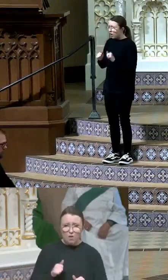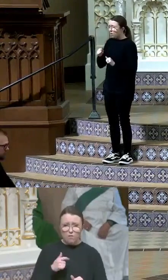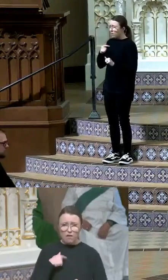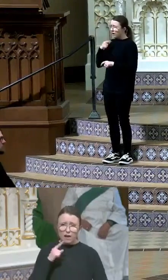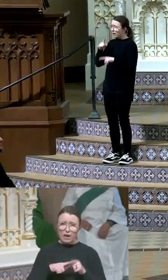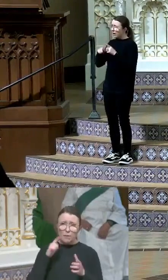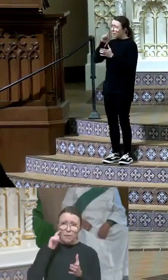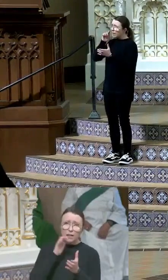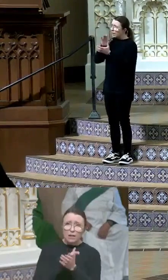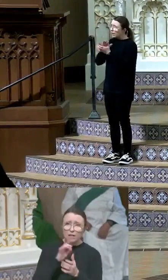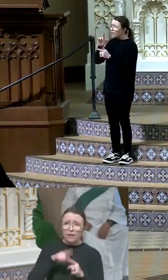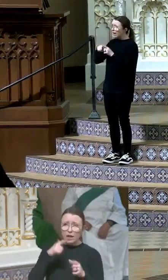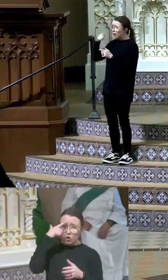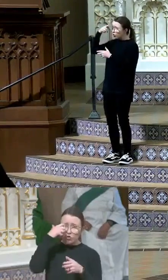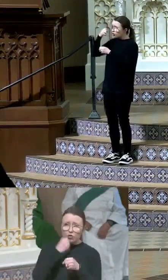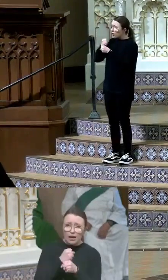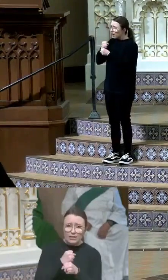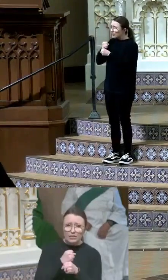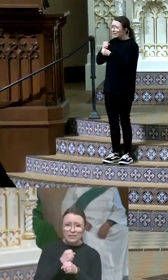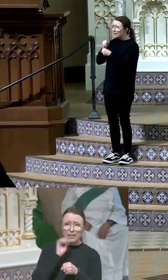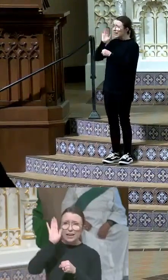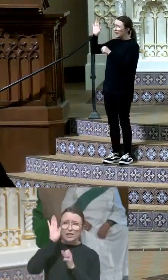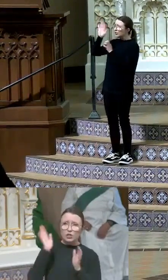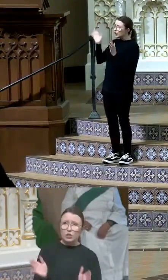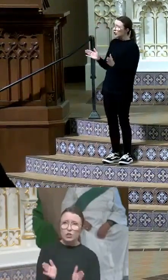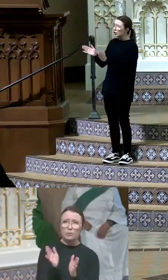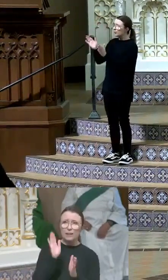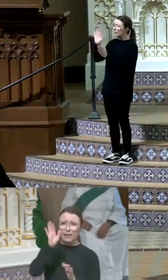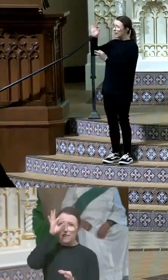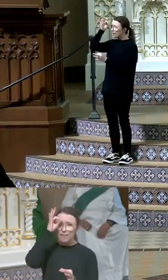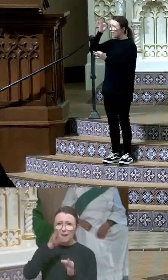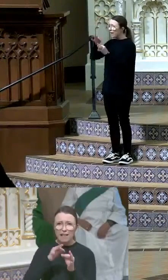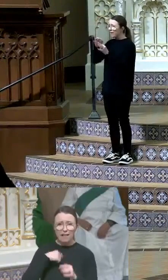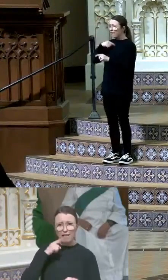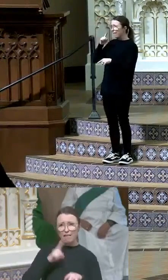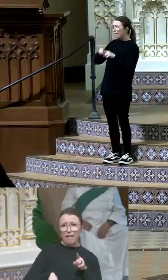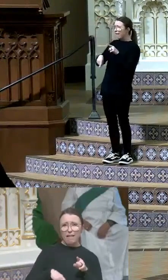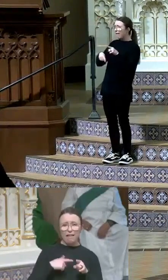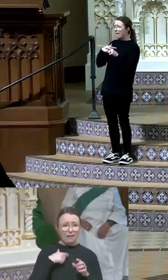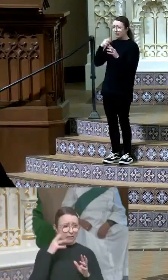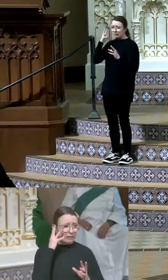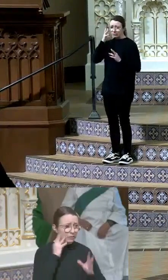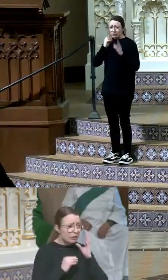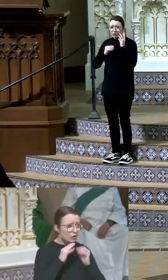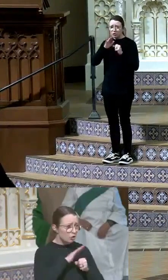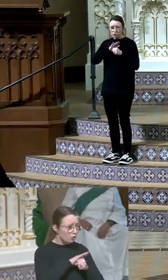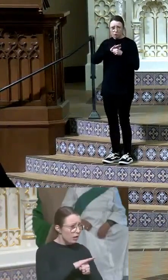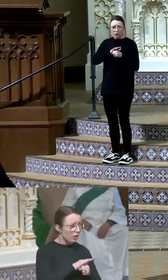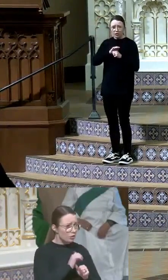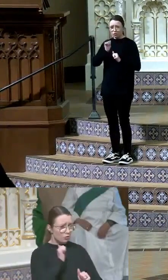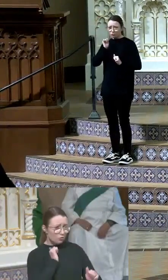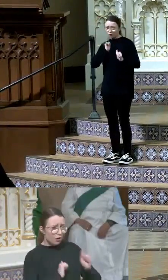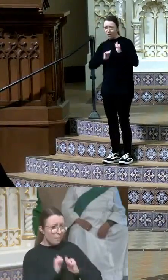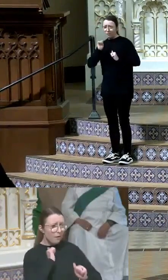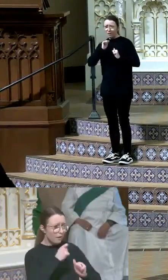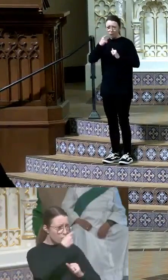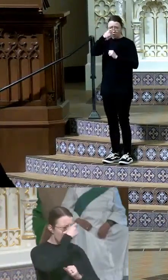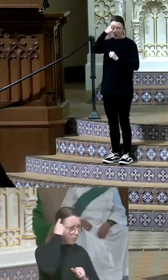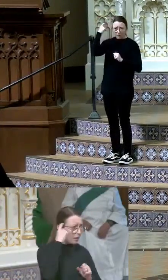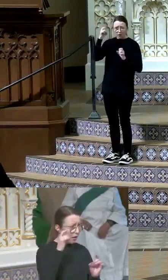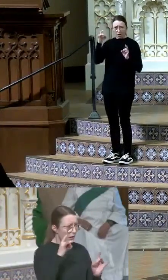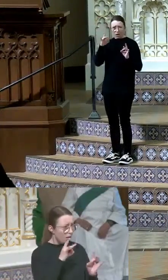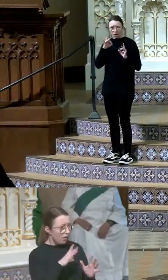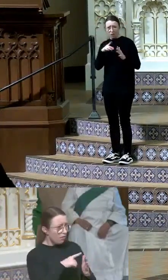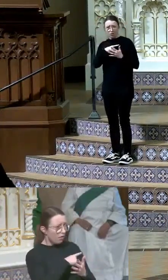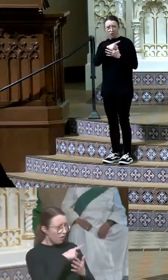of God's encouragement amidst all of the dramas that are raging? Well,